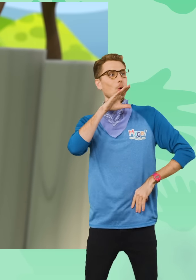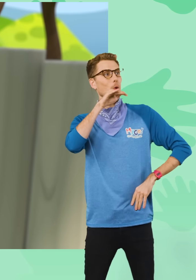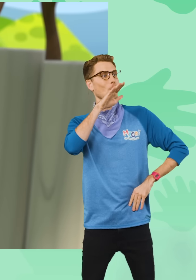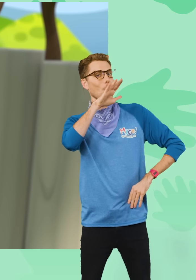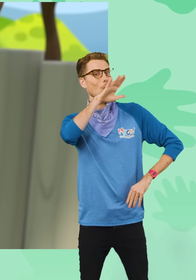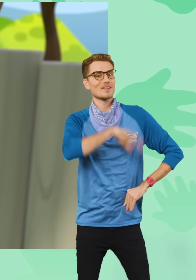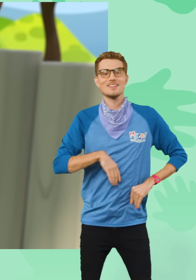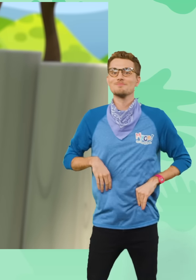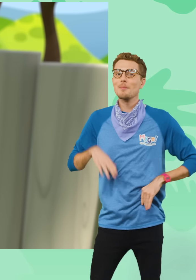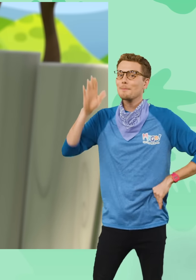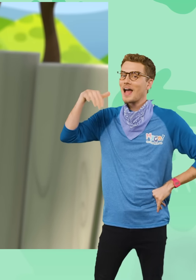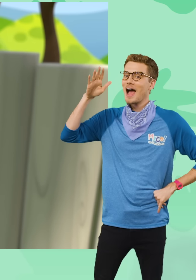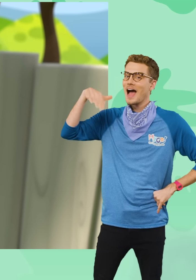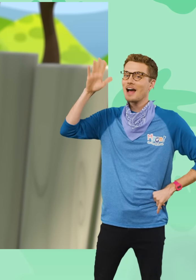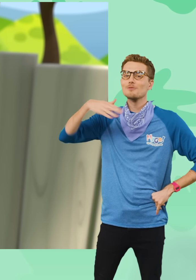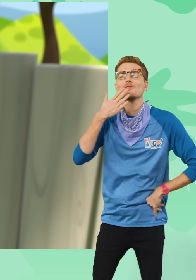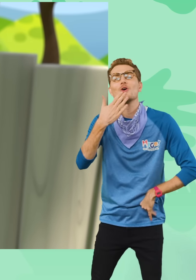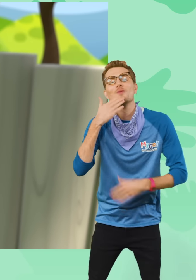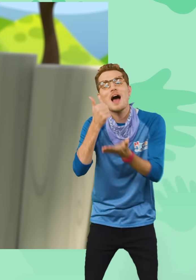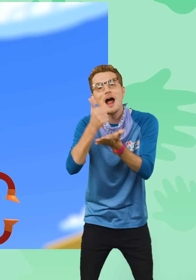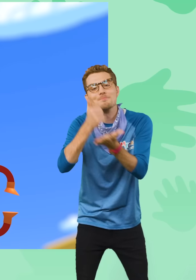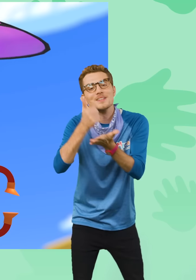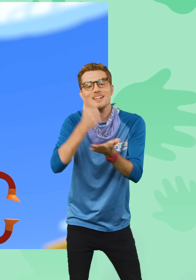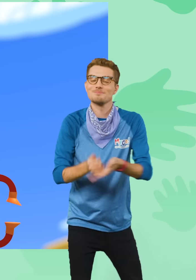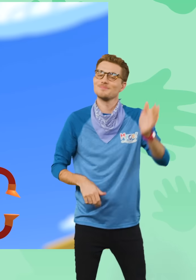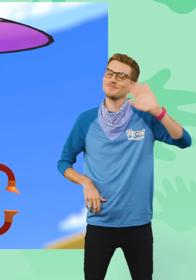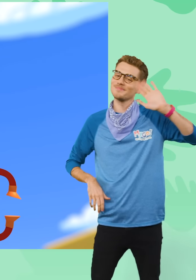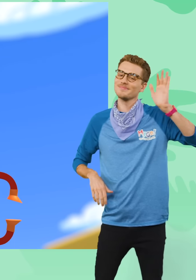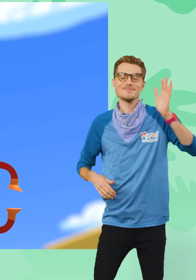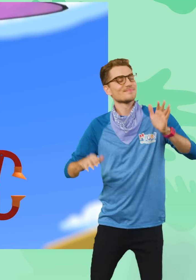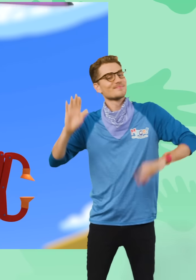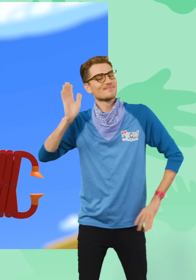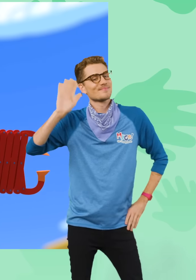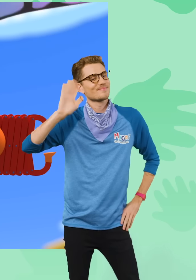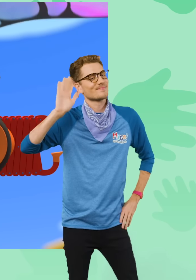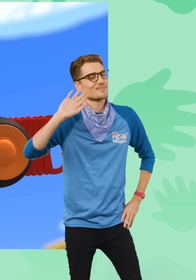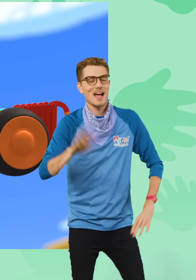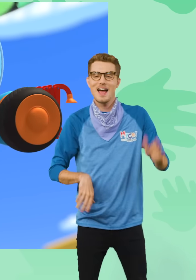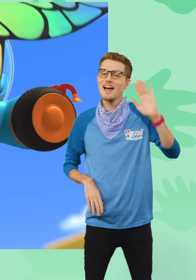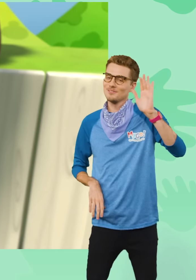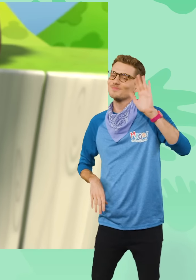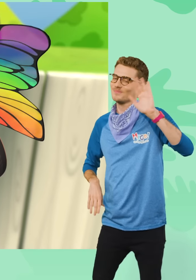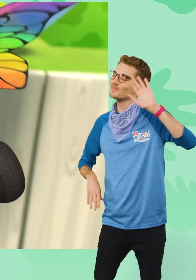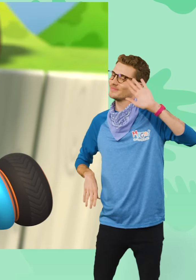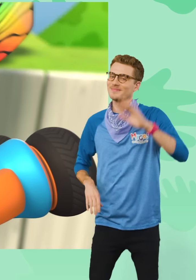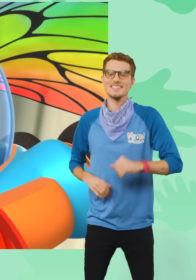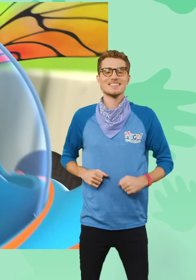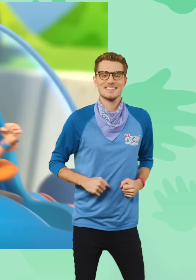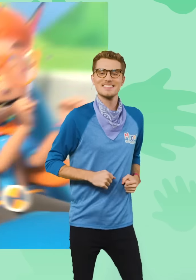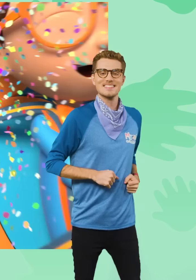Bye, Blippi and Debo. Thanks for all your help. Bye-bye, Jody. Bye, eggs.